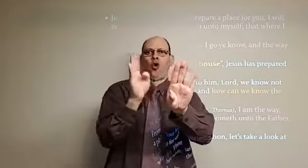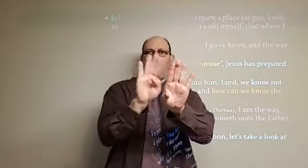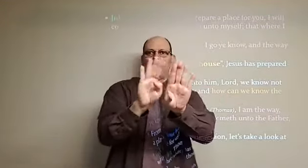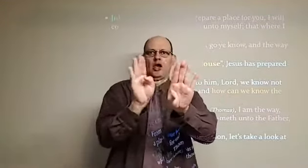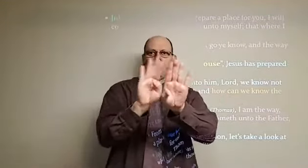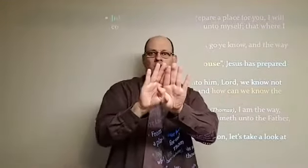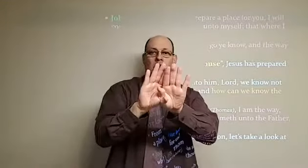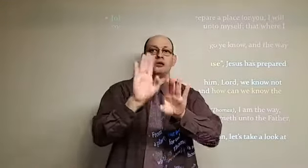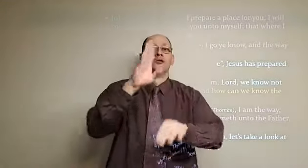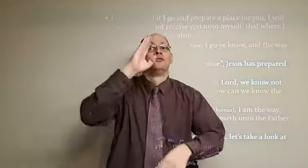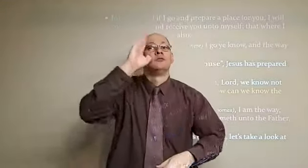there's a door